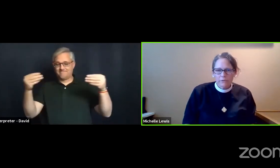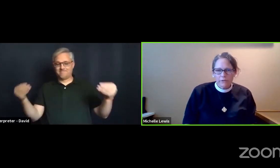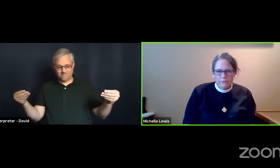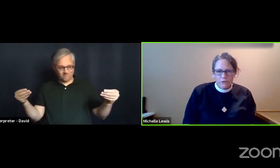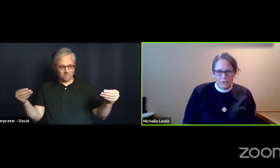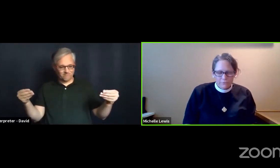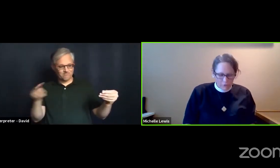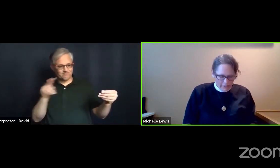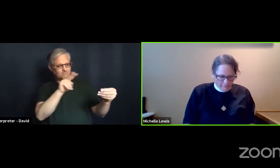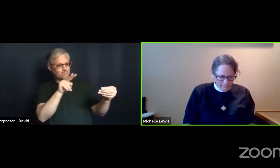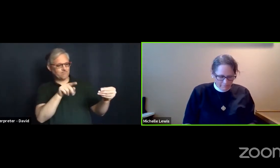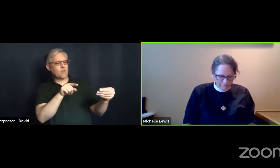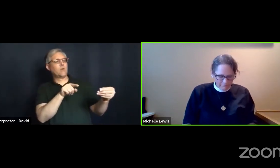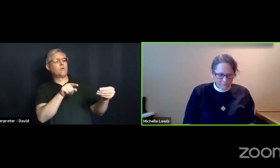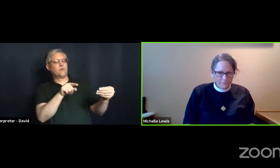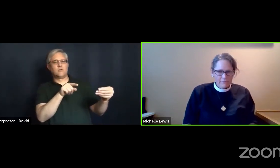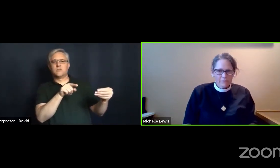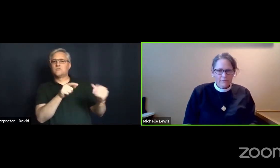the murder of George Floyd.